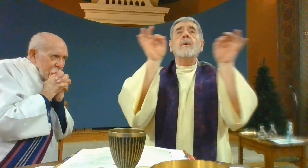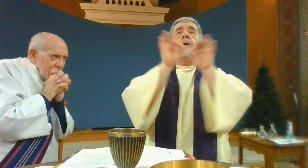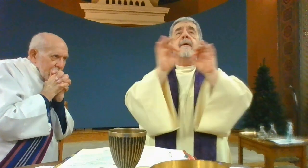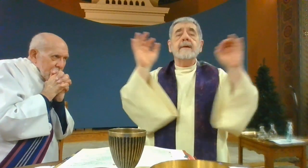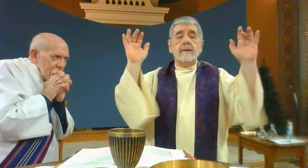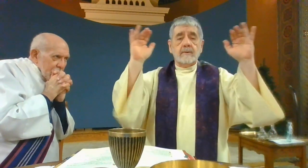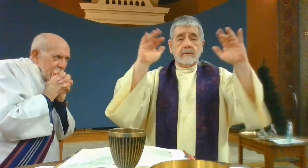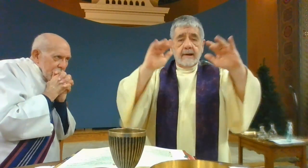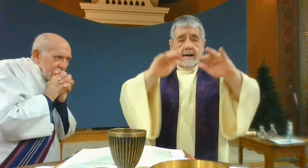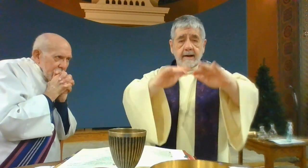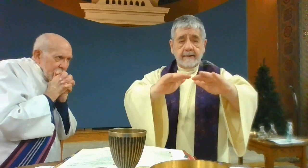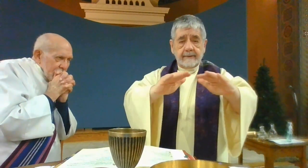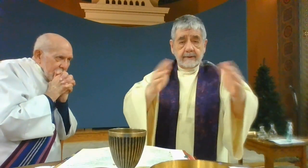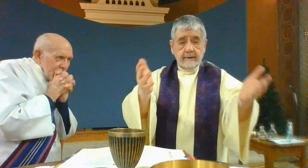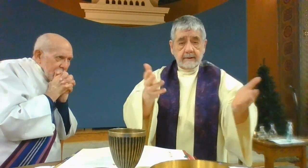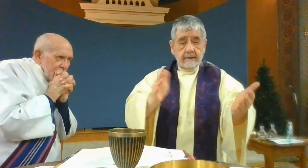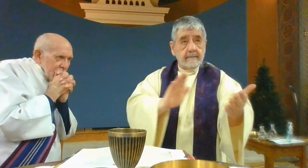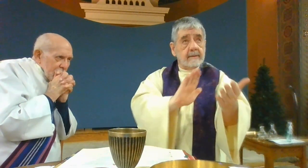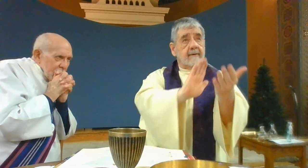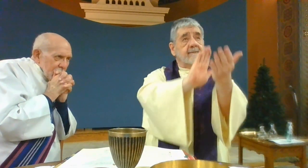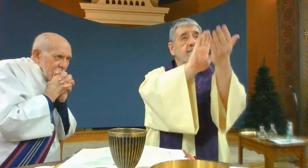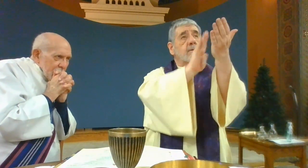and minister to you